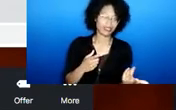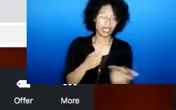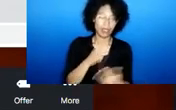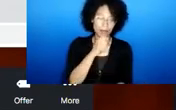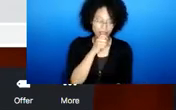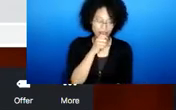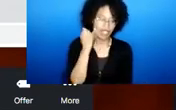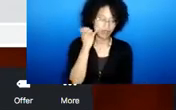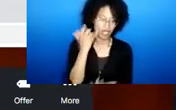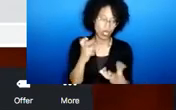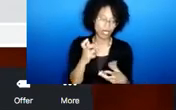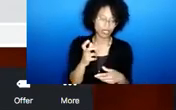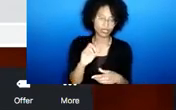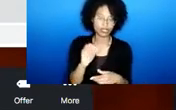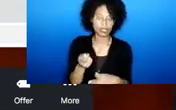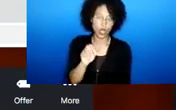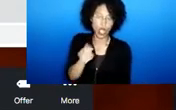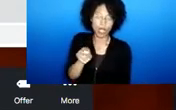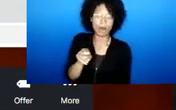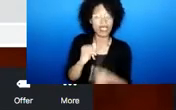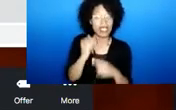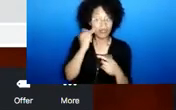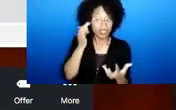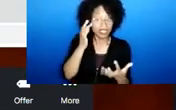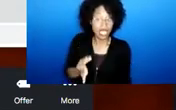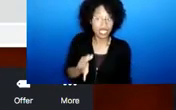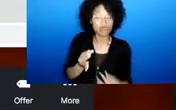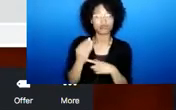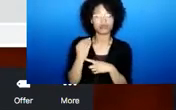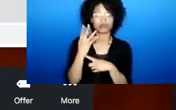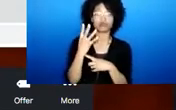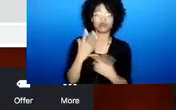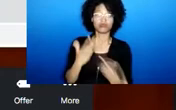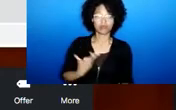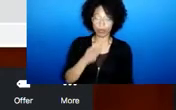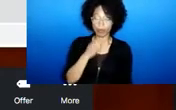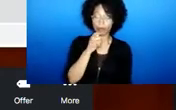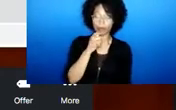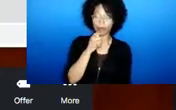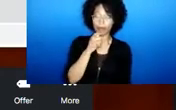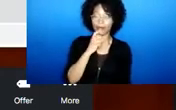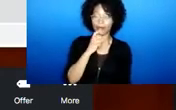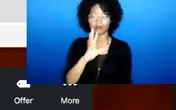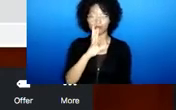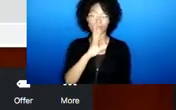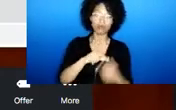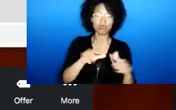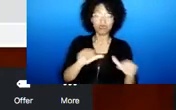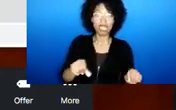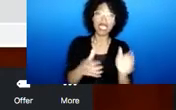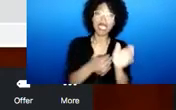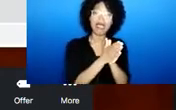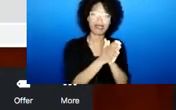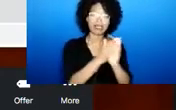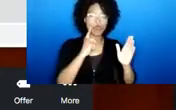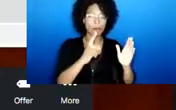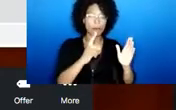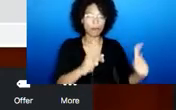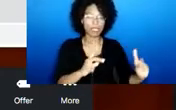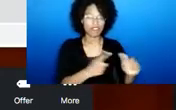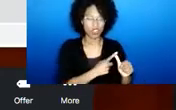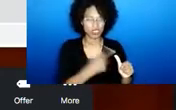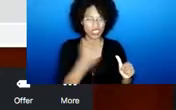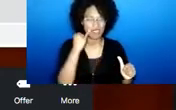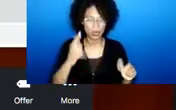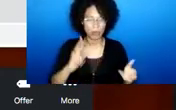here. So if you choose to come on camera or microphone, you just have to request permission from the audience perspective. If you're